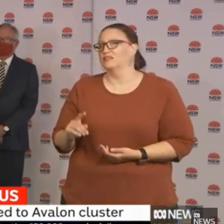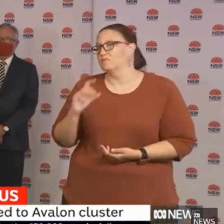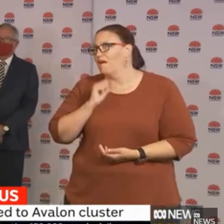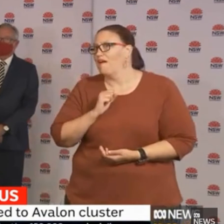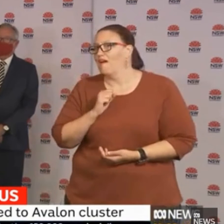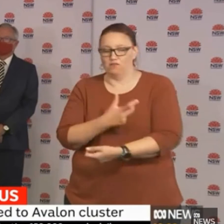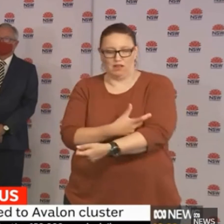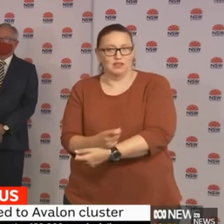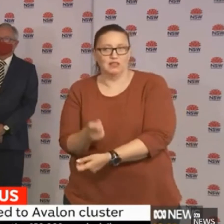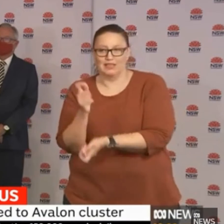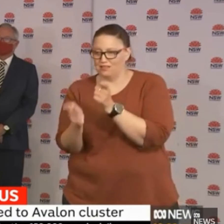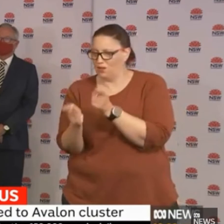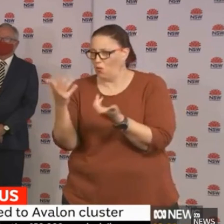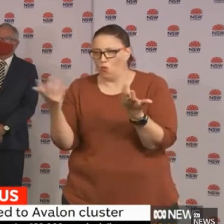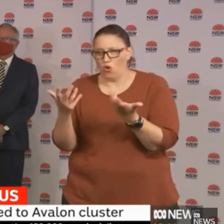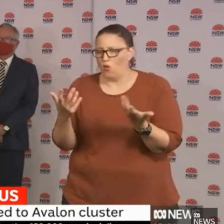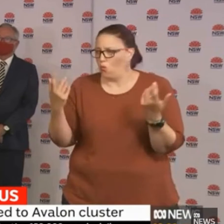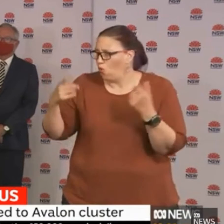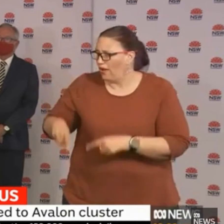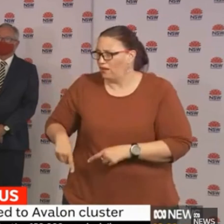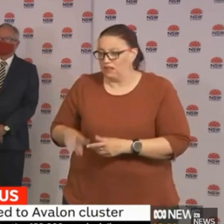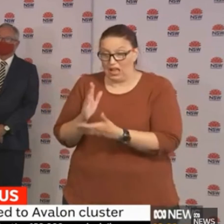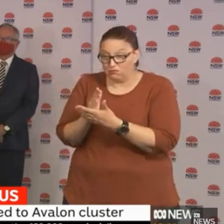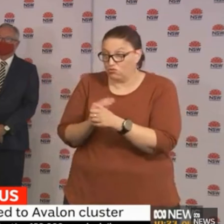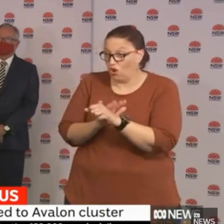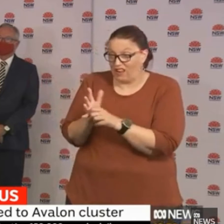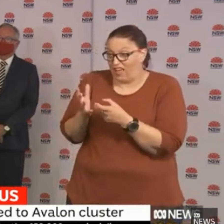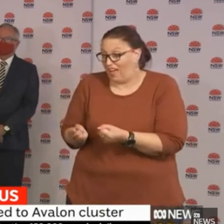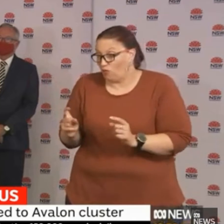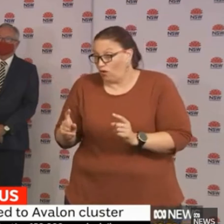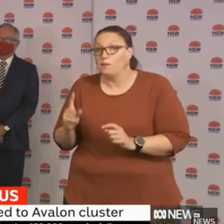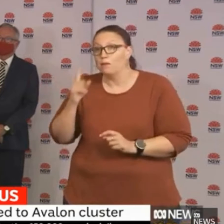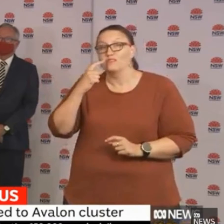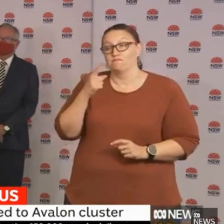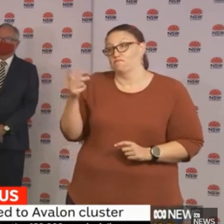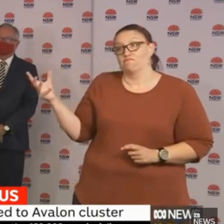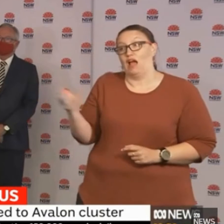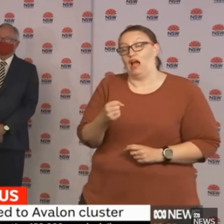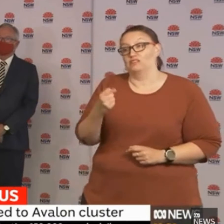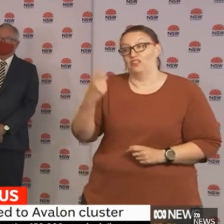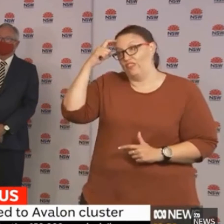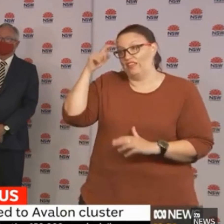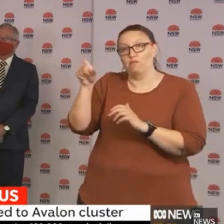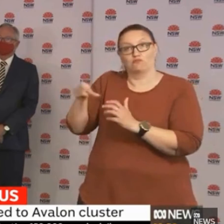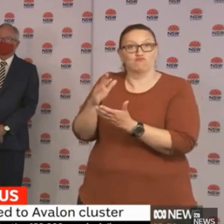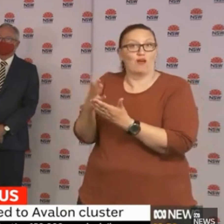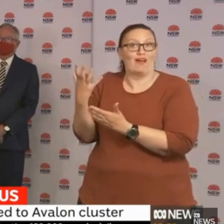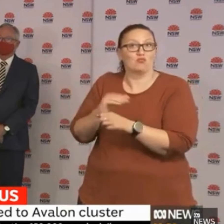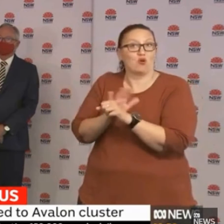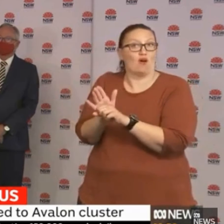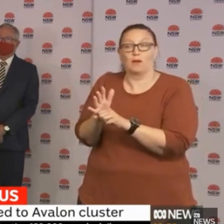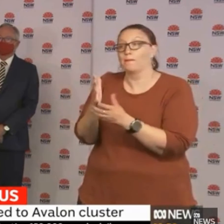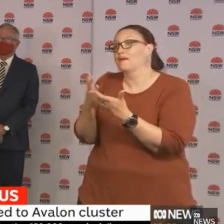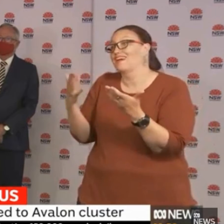to help us clarify the diagnosis. But the experts have said we've got to treat that as a case, and we are. And can I extend